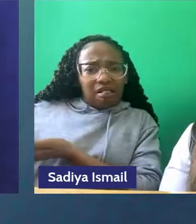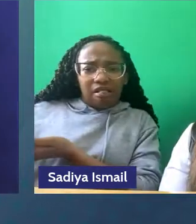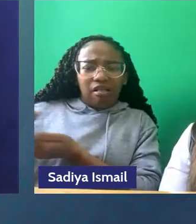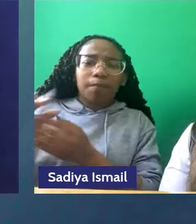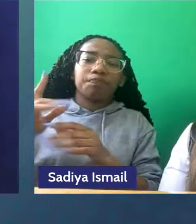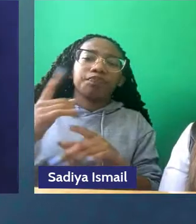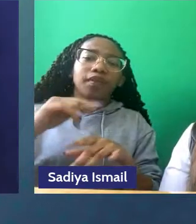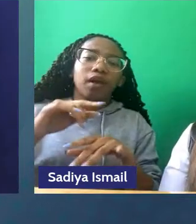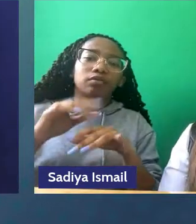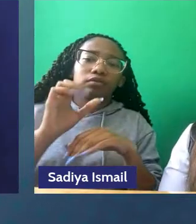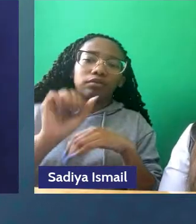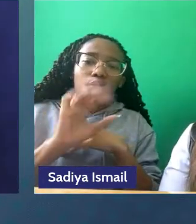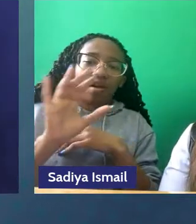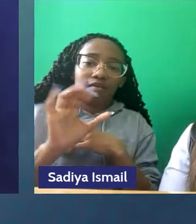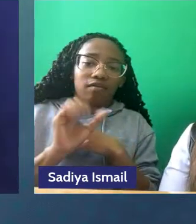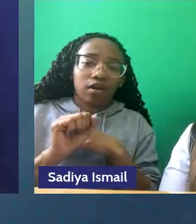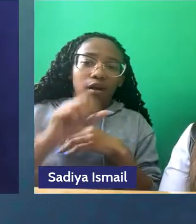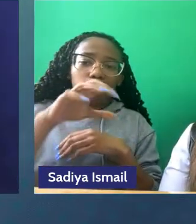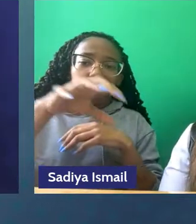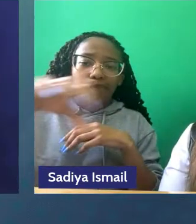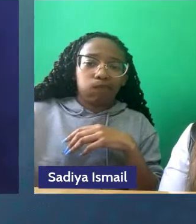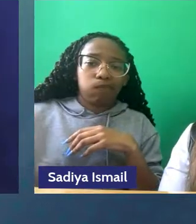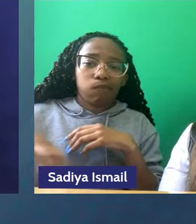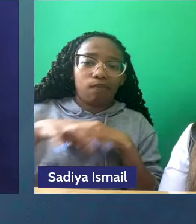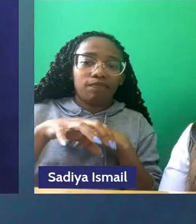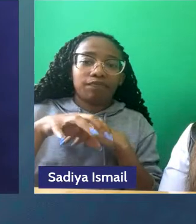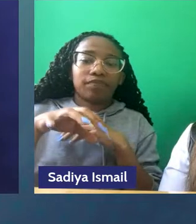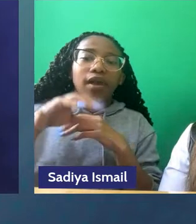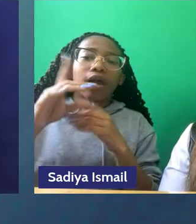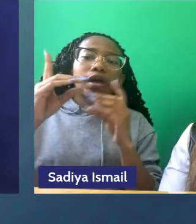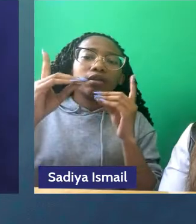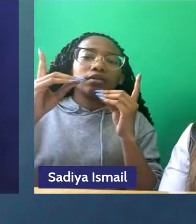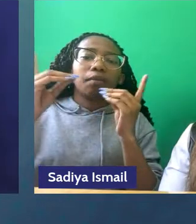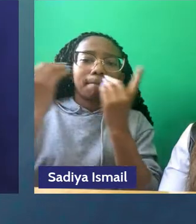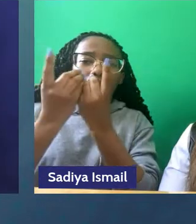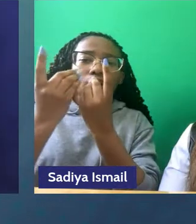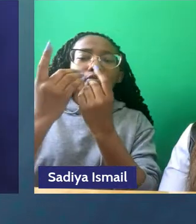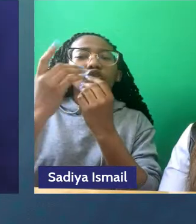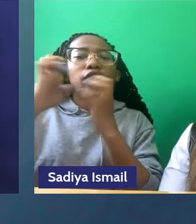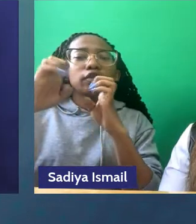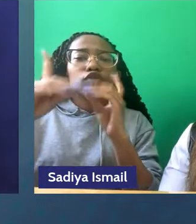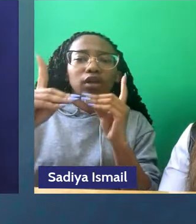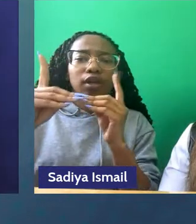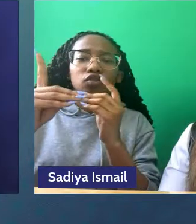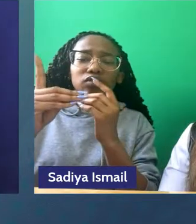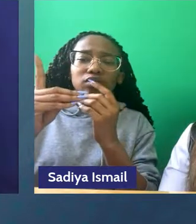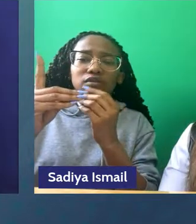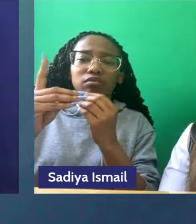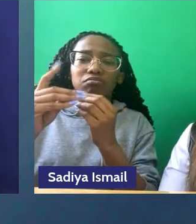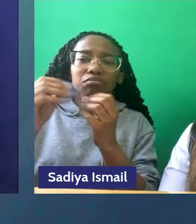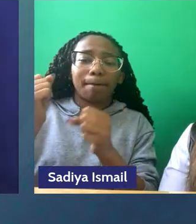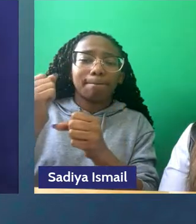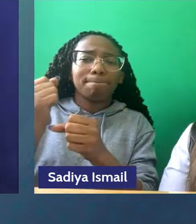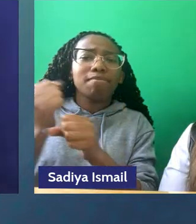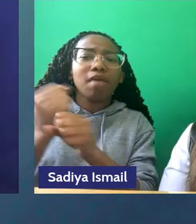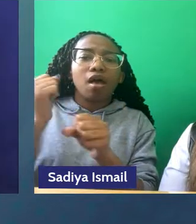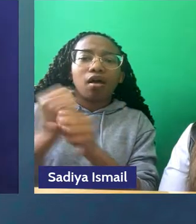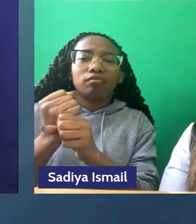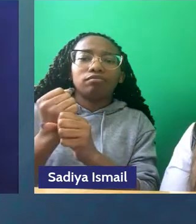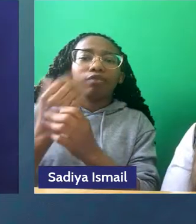Africa? Has the Department of Education made these type of resources available to the general public?